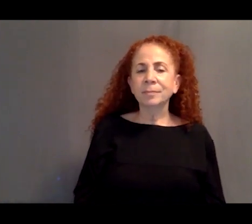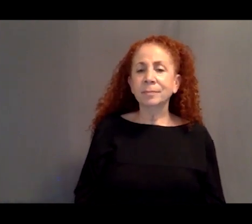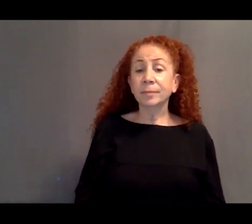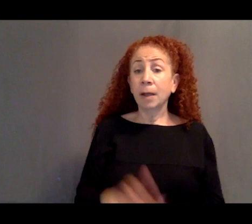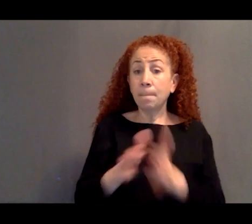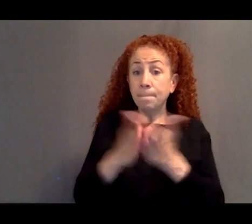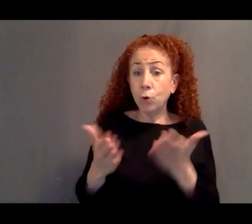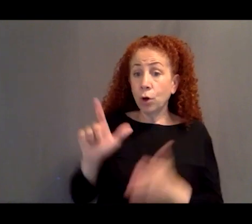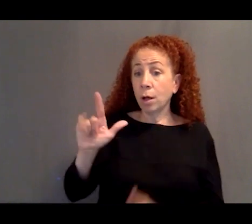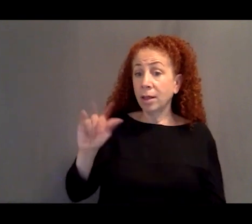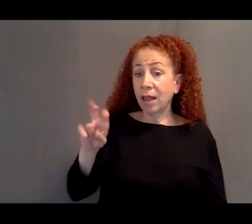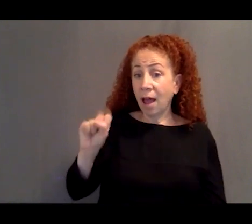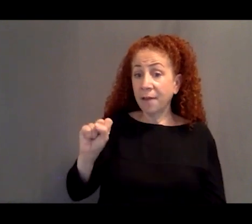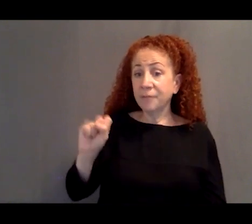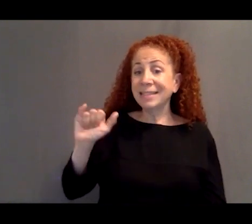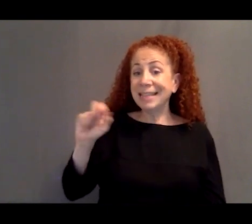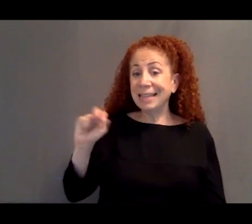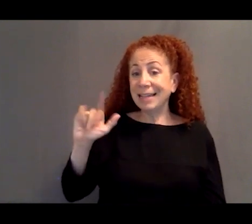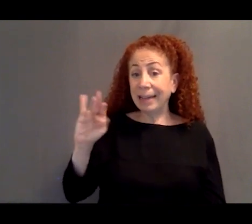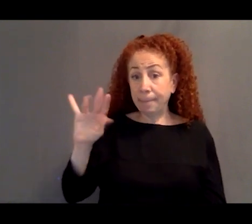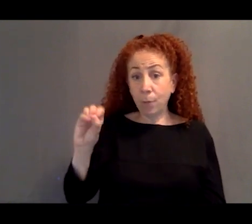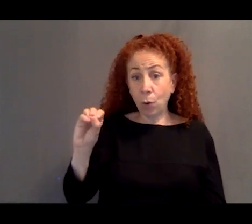in Lives in Limbo, I